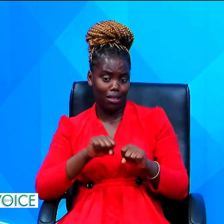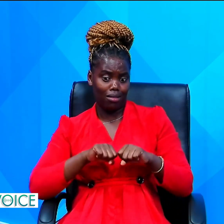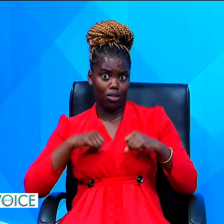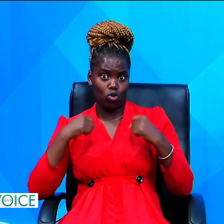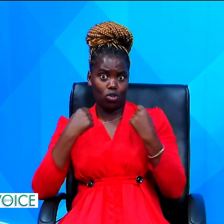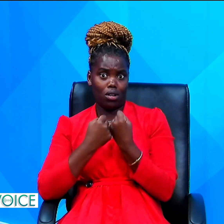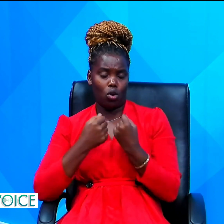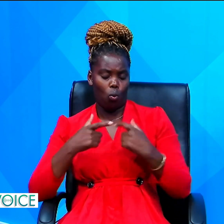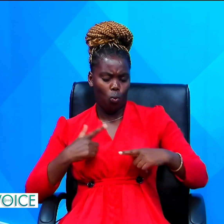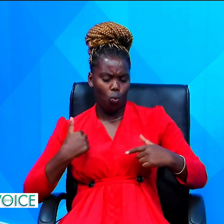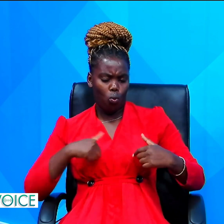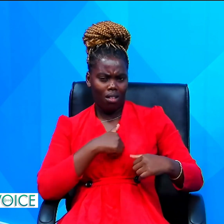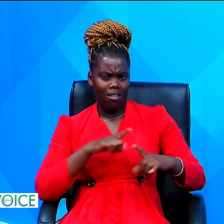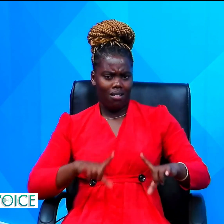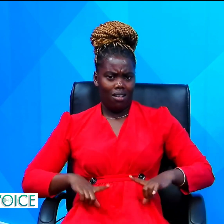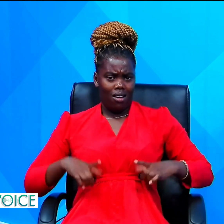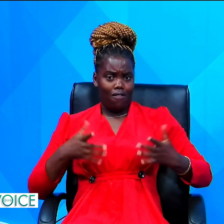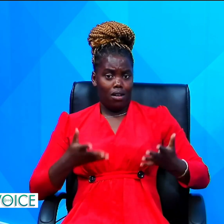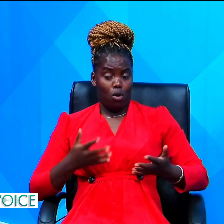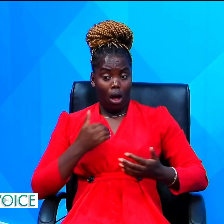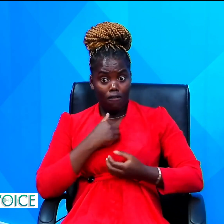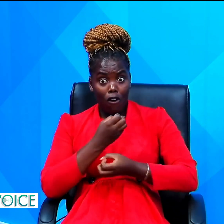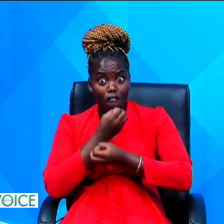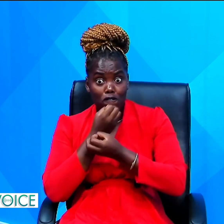believe we live in a society that